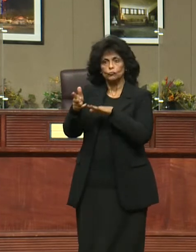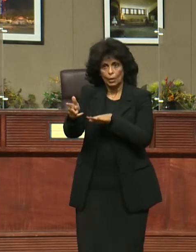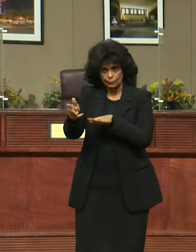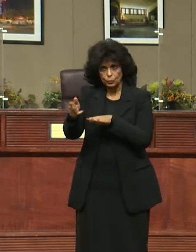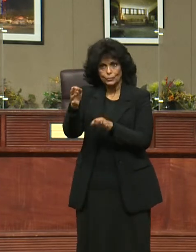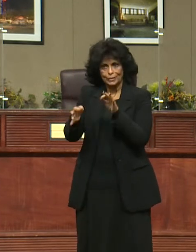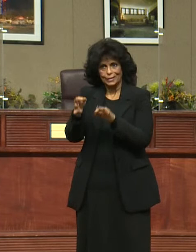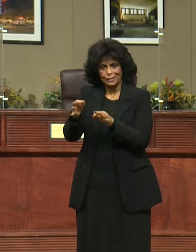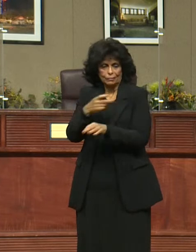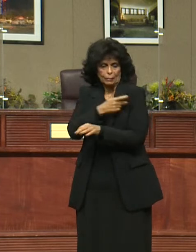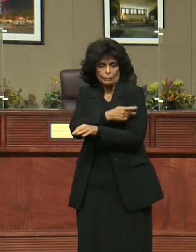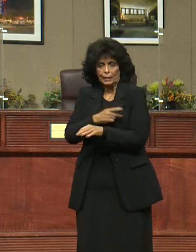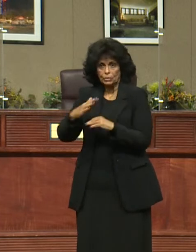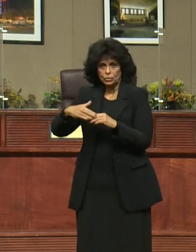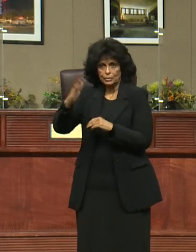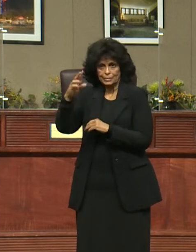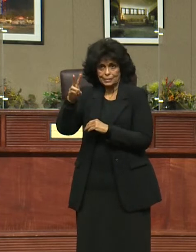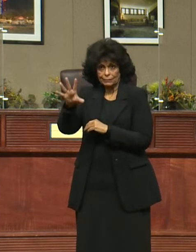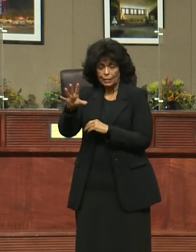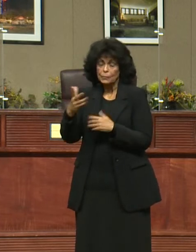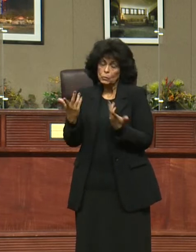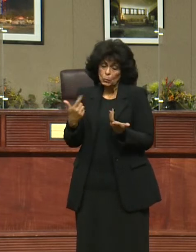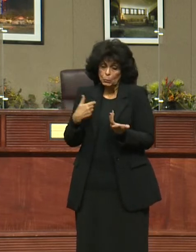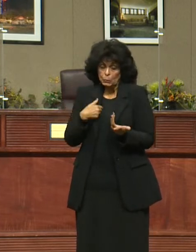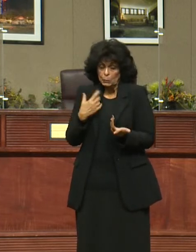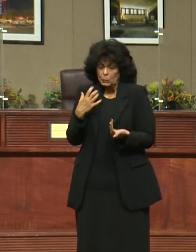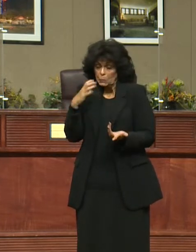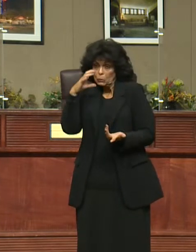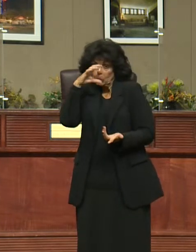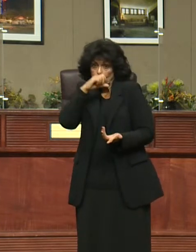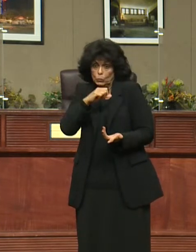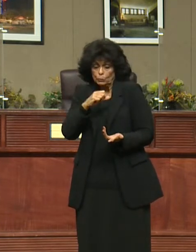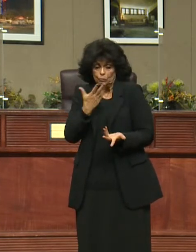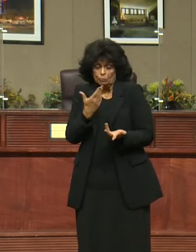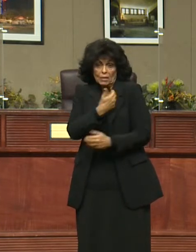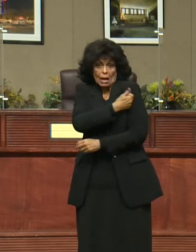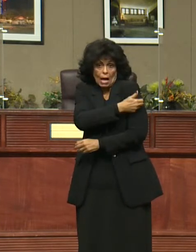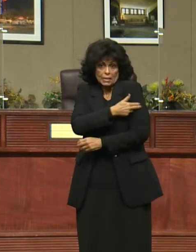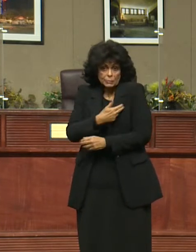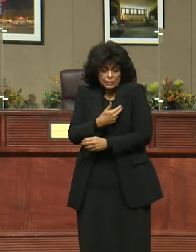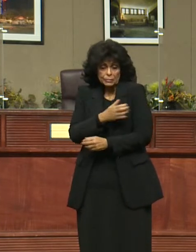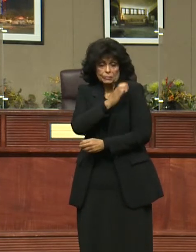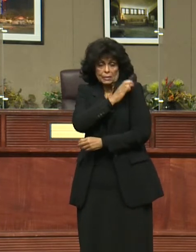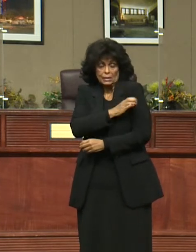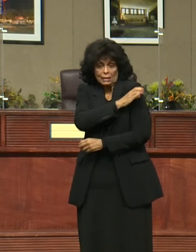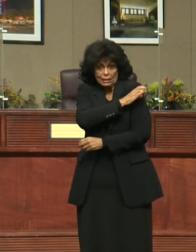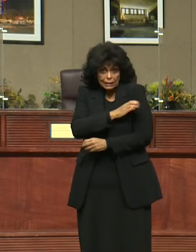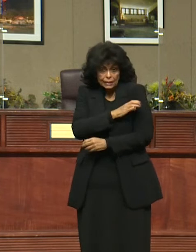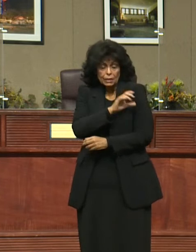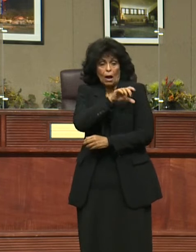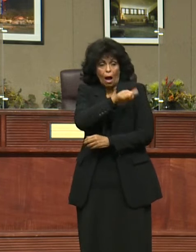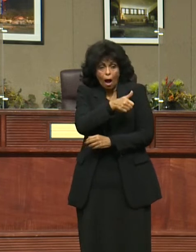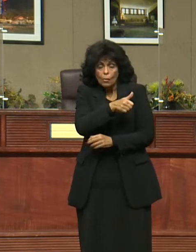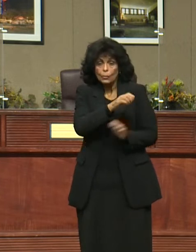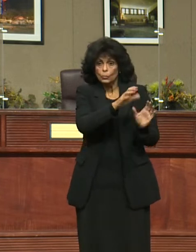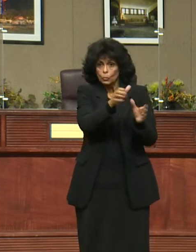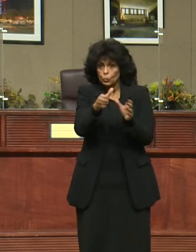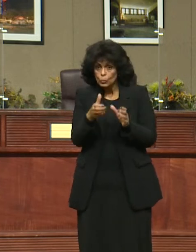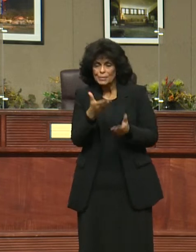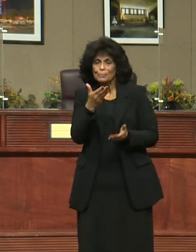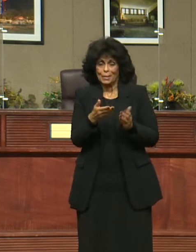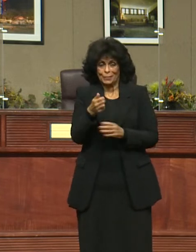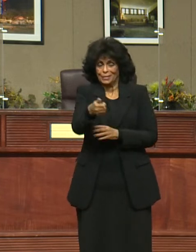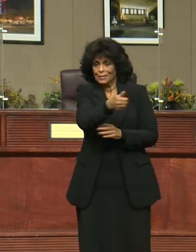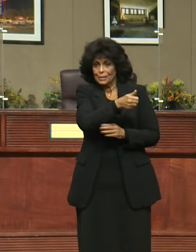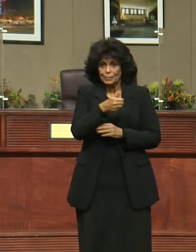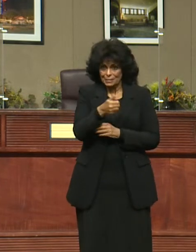it's also safe to assume that hospitals and other clinical providers may be directly involved